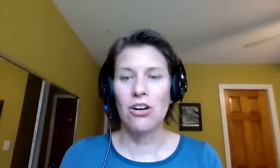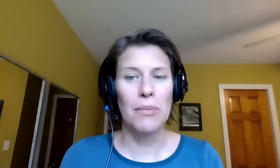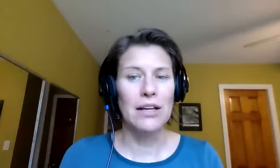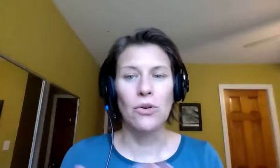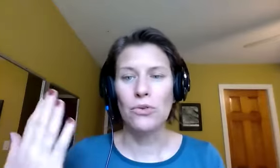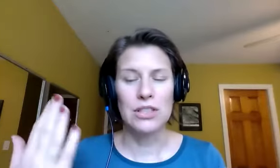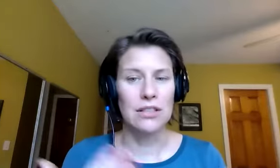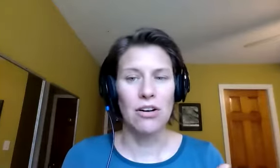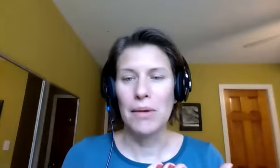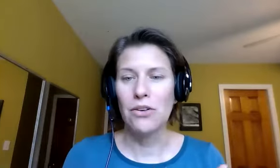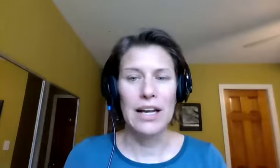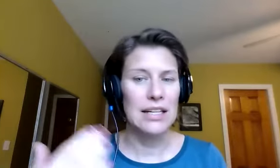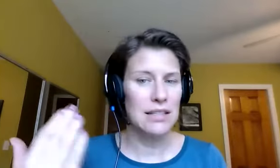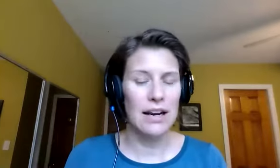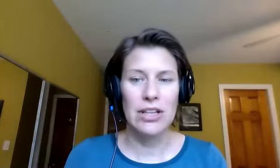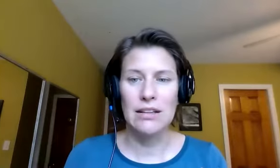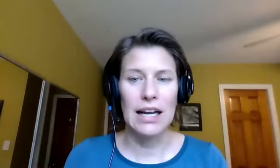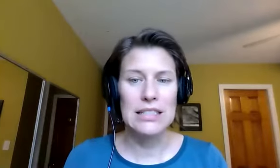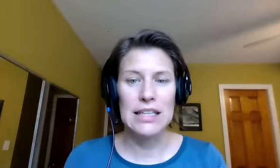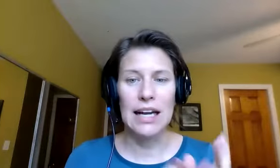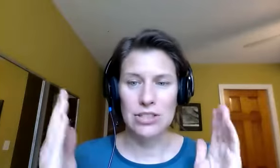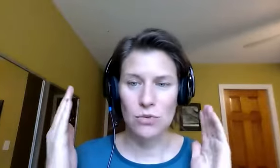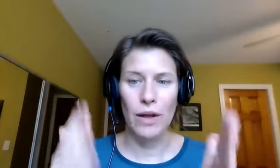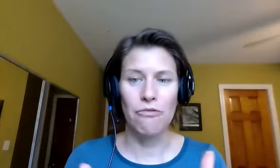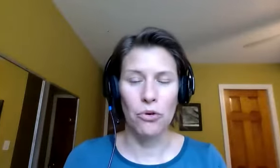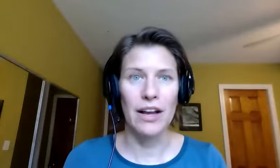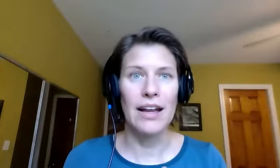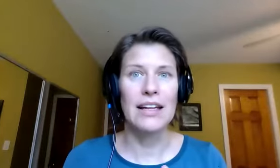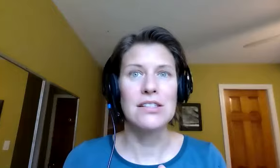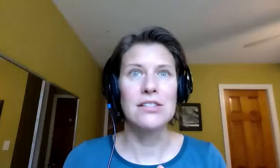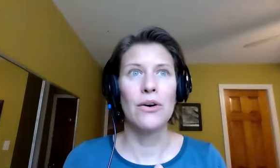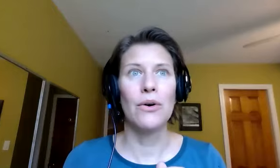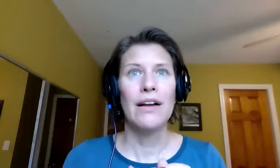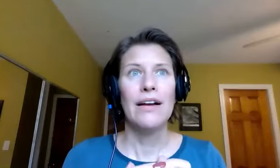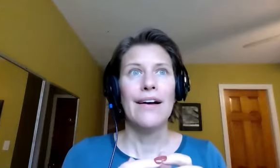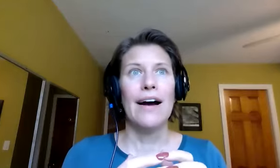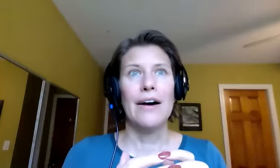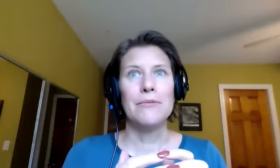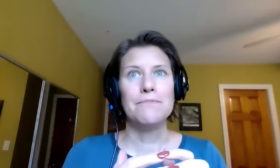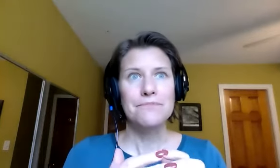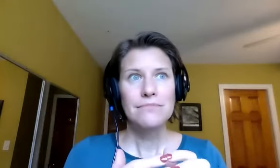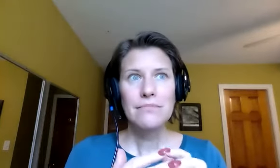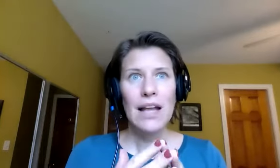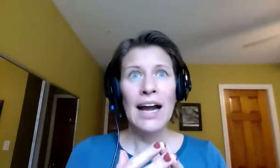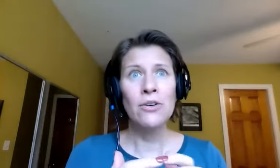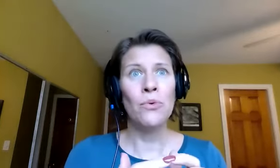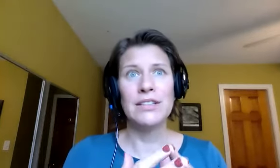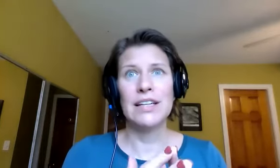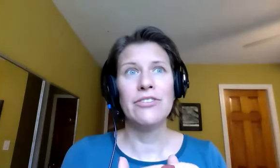all my goals and all my grades and everything that I did. I just went for it. And so, um, I don't want to ever